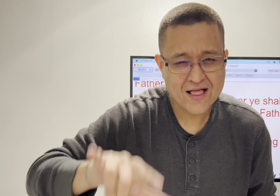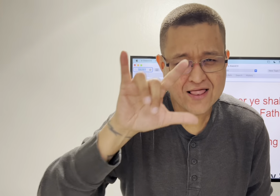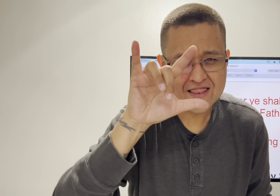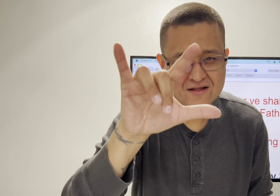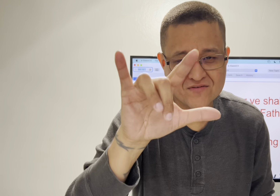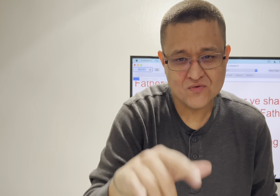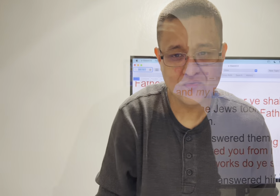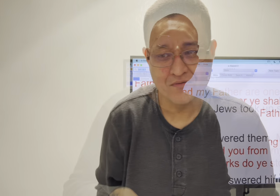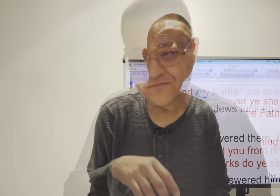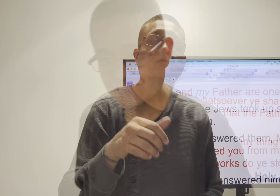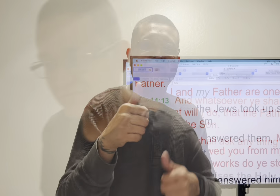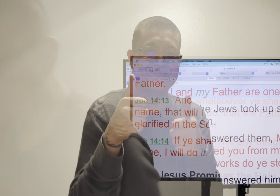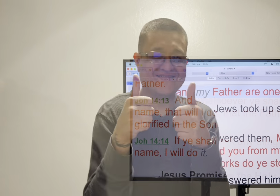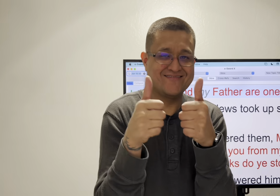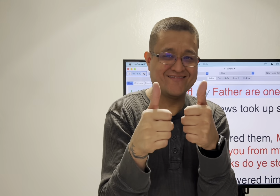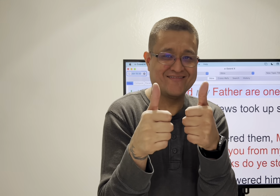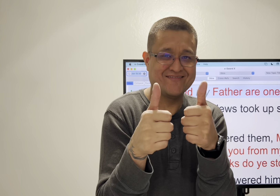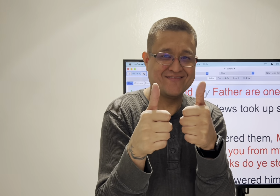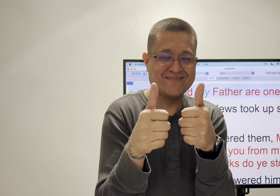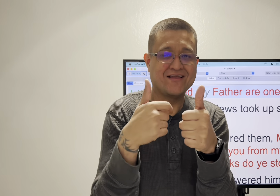Holy Ghost. Amen.